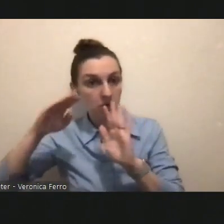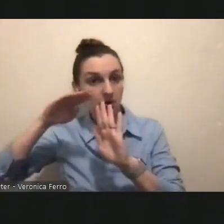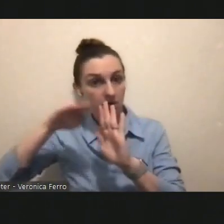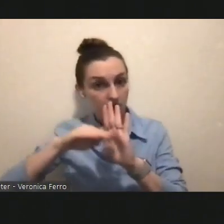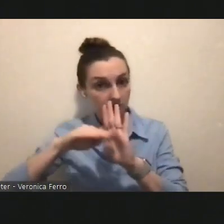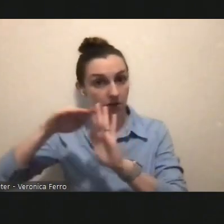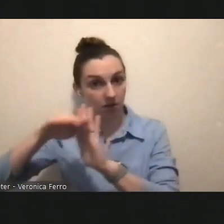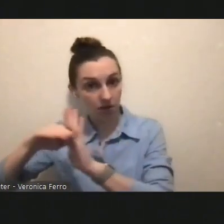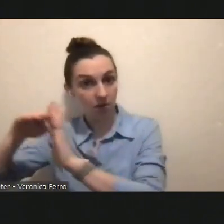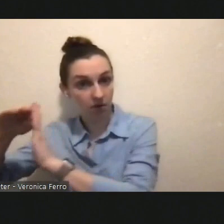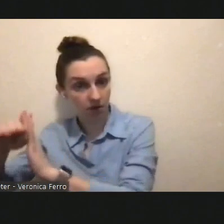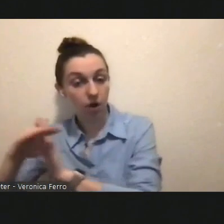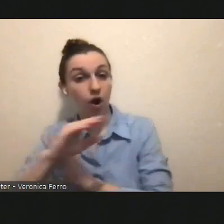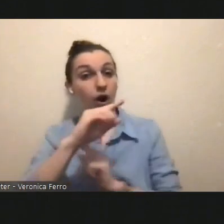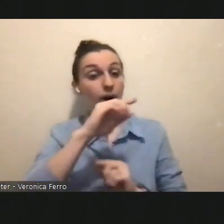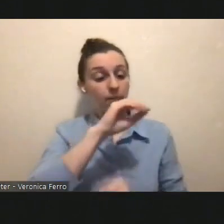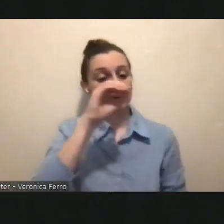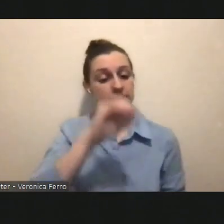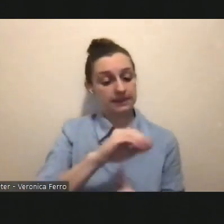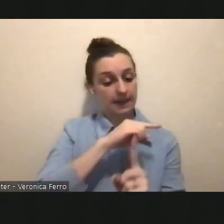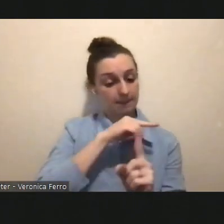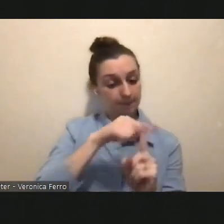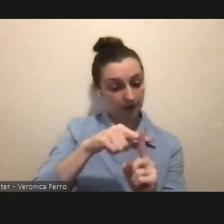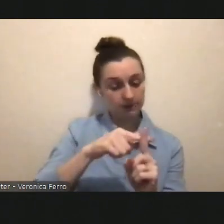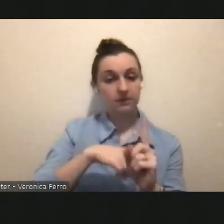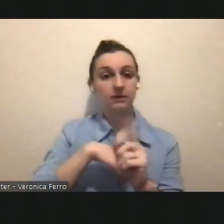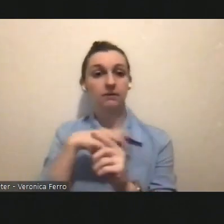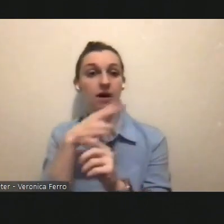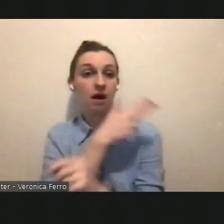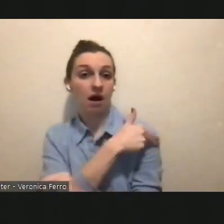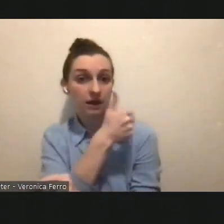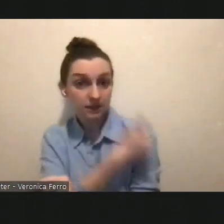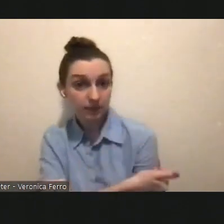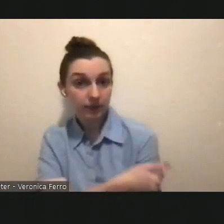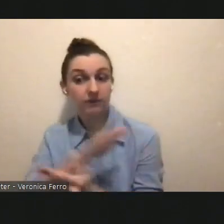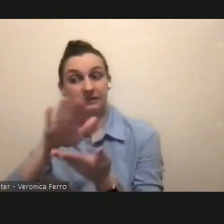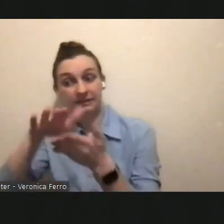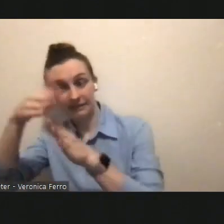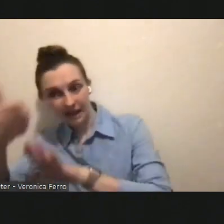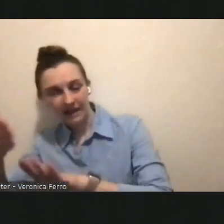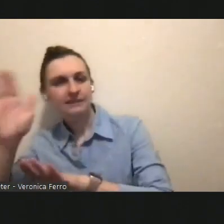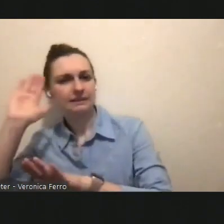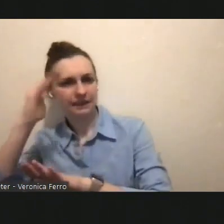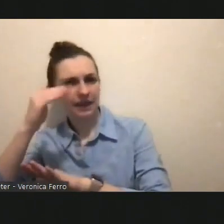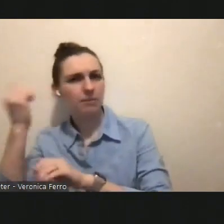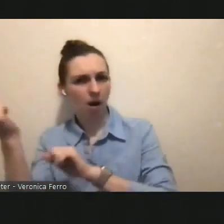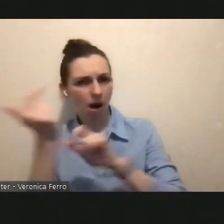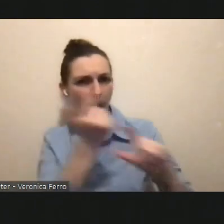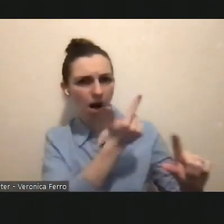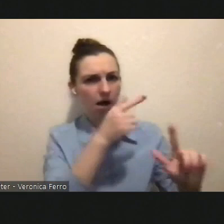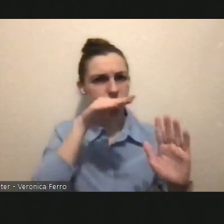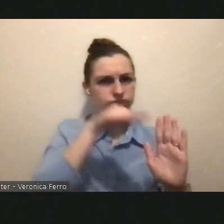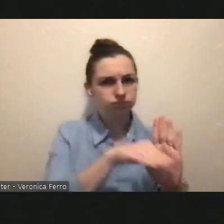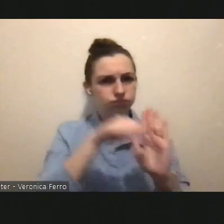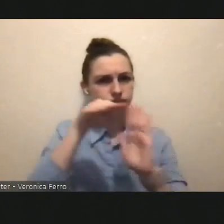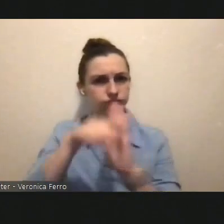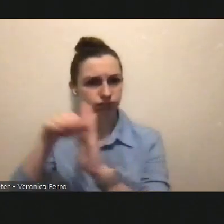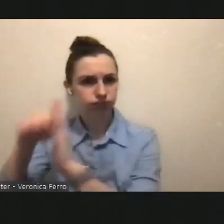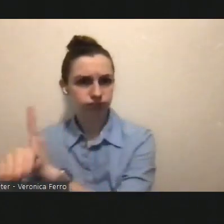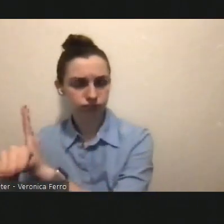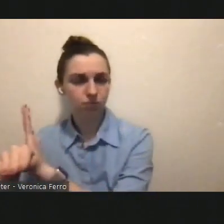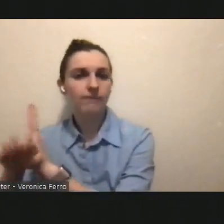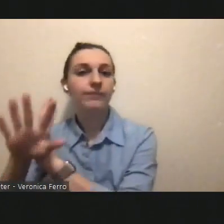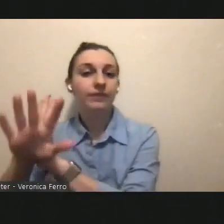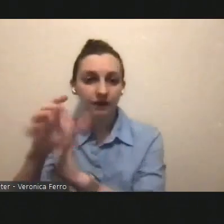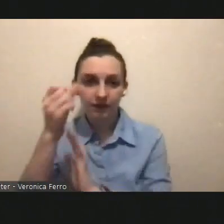down, hospitalizations and deaths all going down. What I will be looking for in the next couple of weeks is, whether or not we see